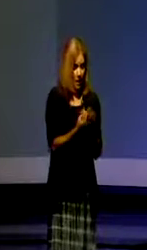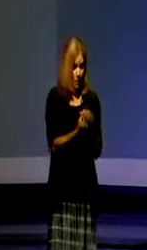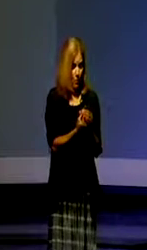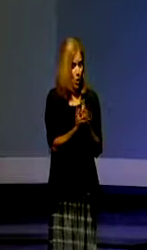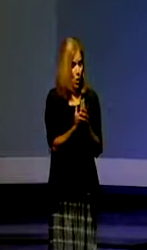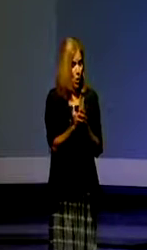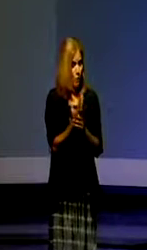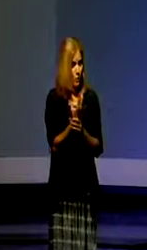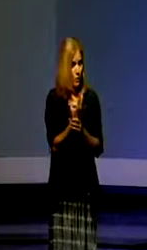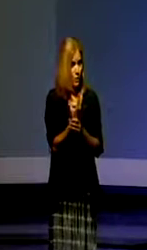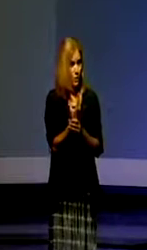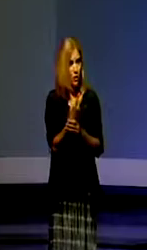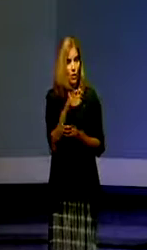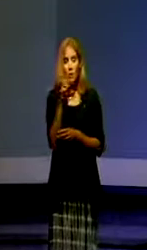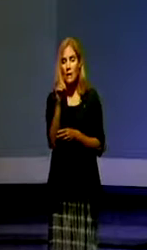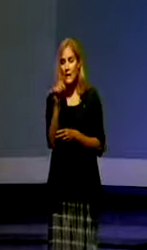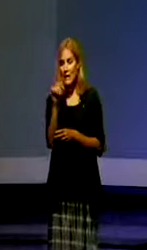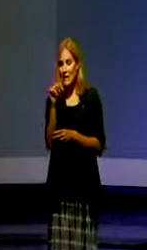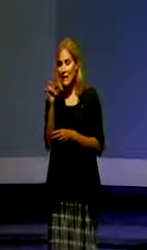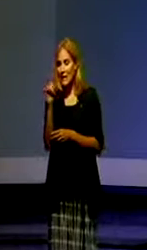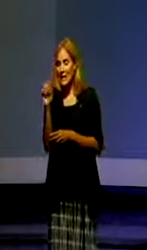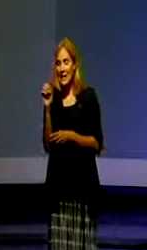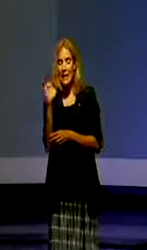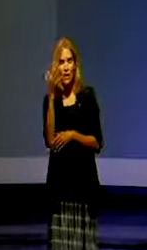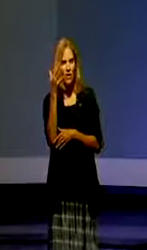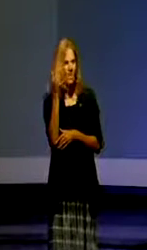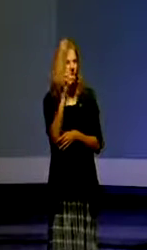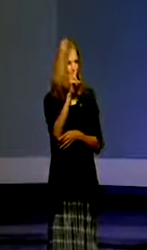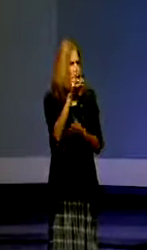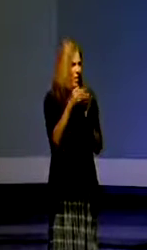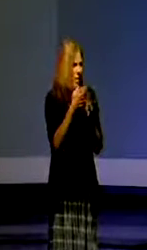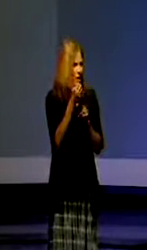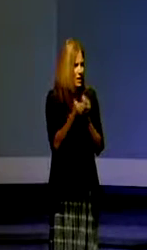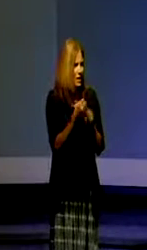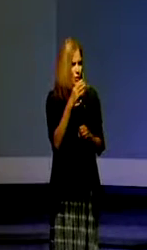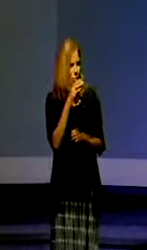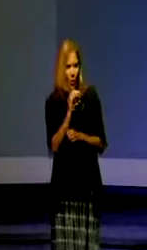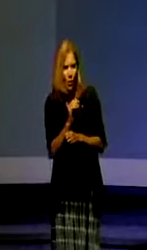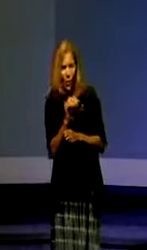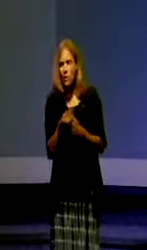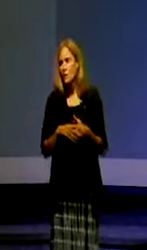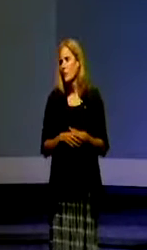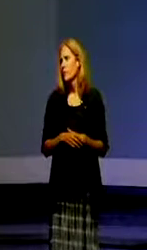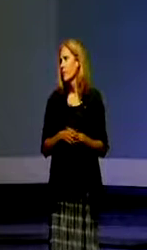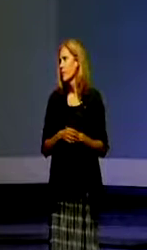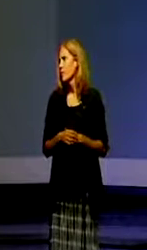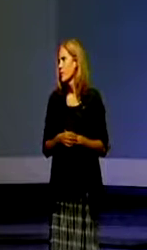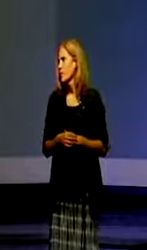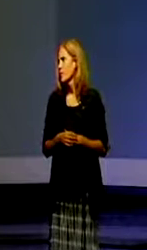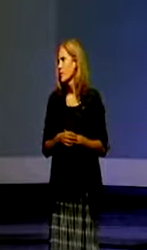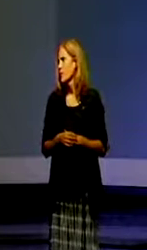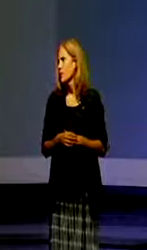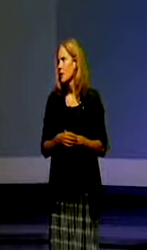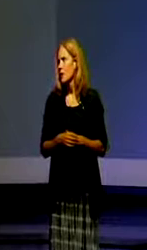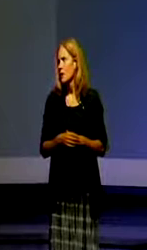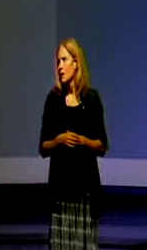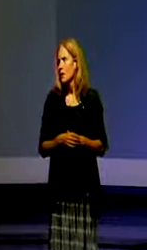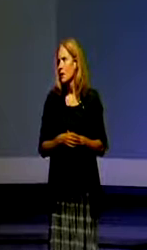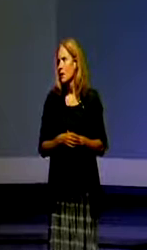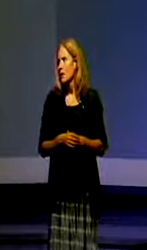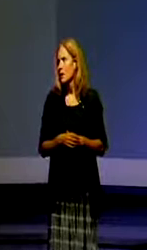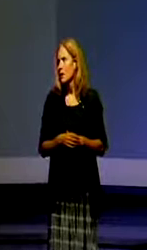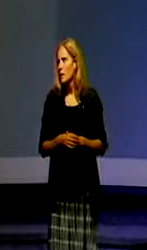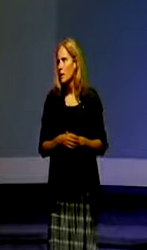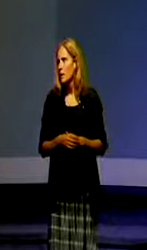bloomed into a date tree. Isn't that amazing? 2,000 years old. And then I read another article about a group of scientists